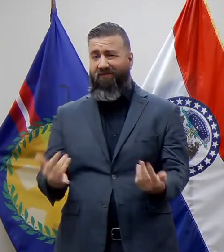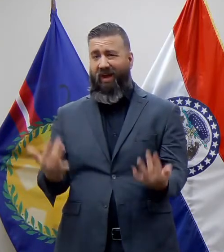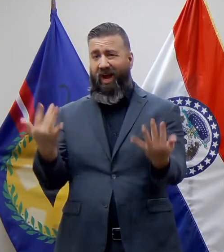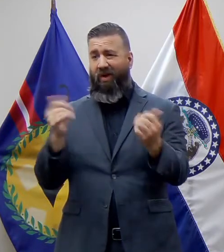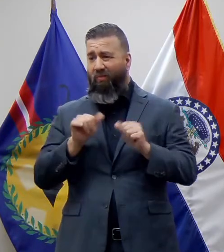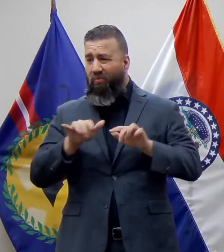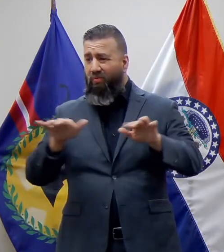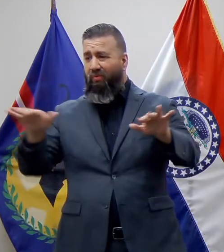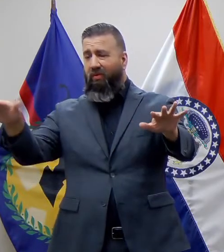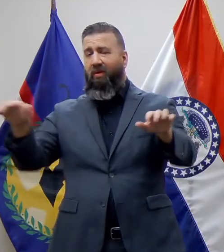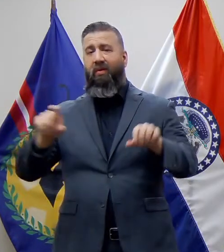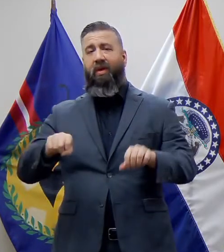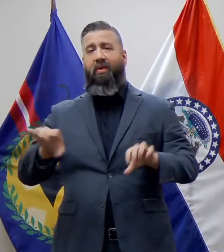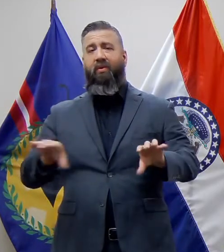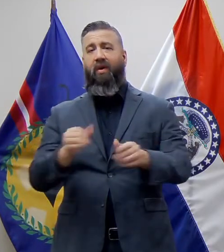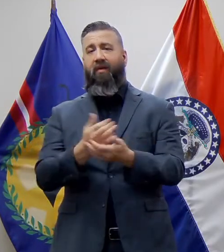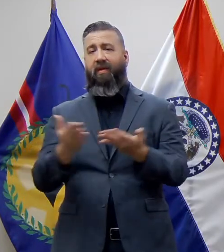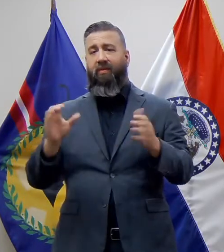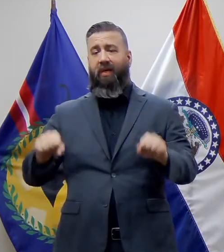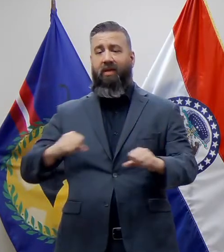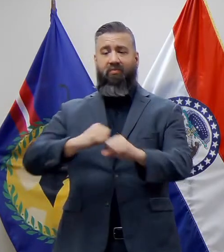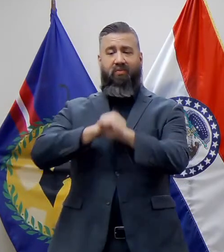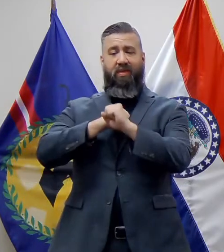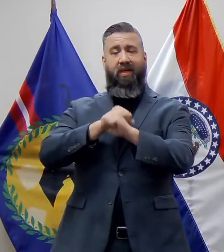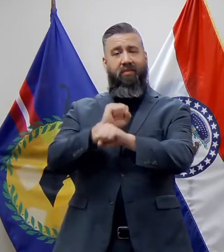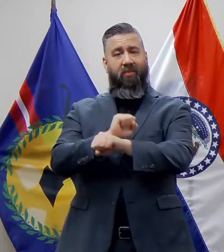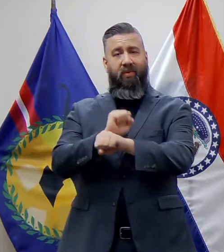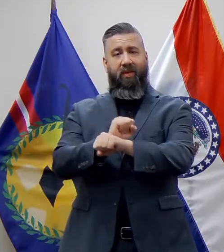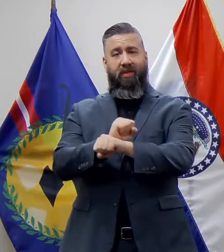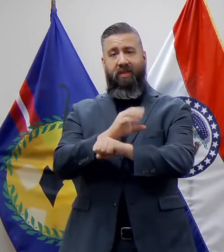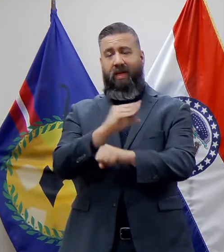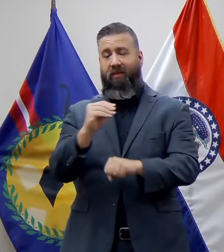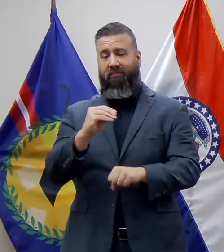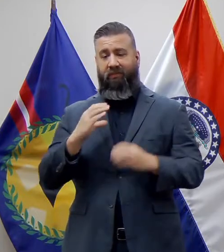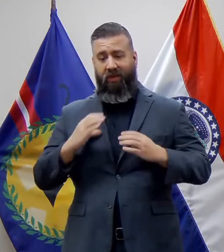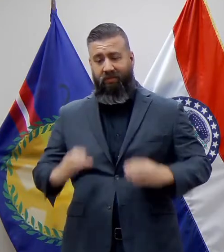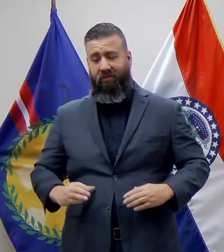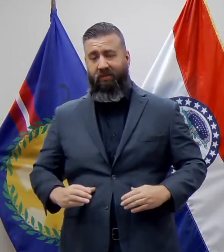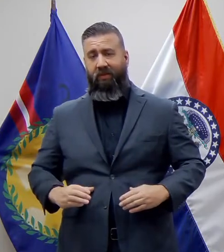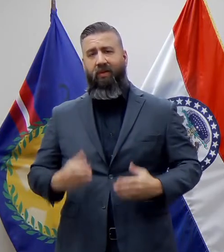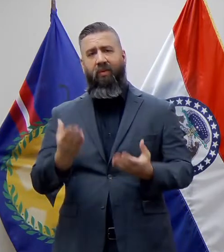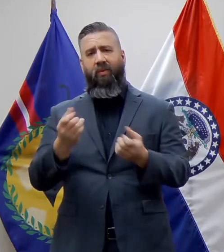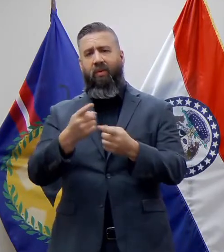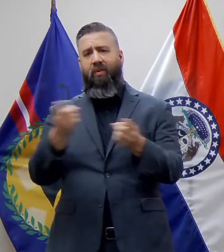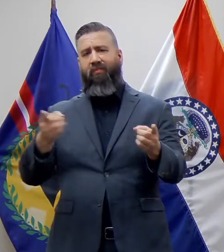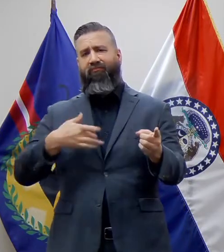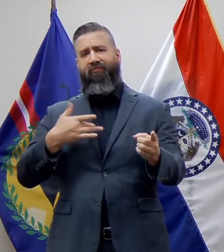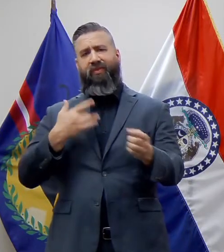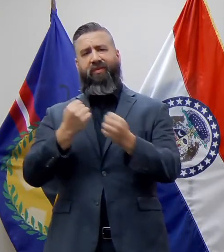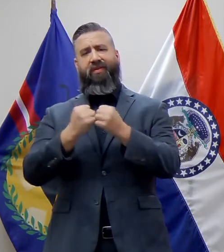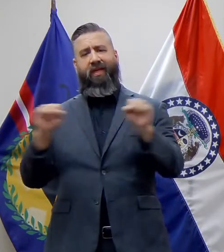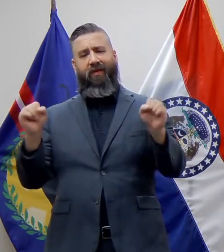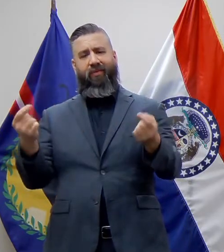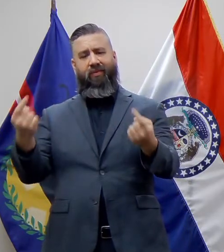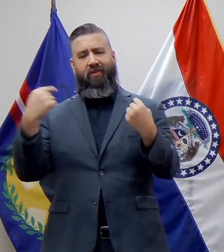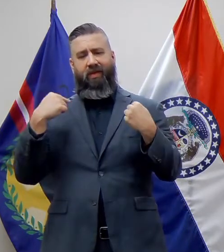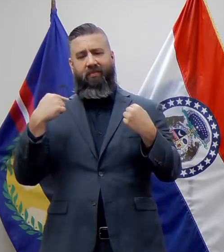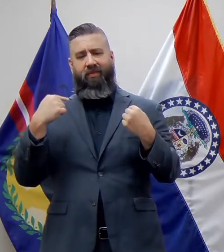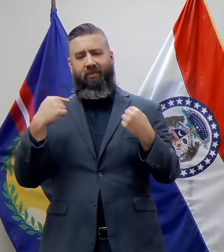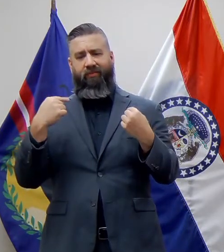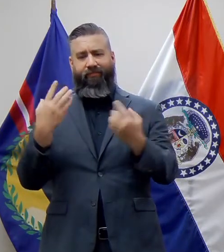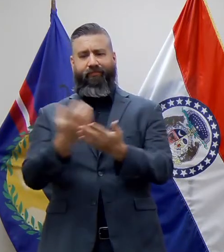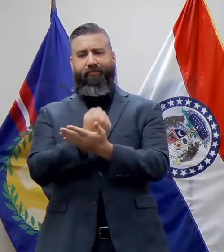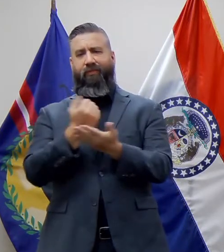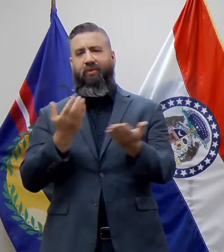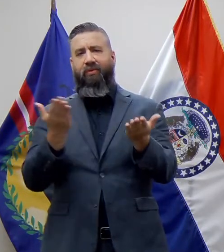and we need to do everything we can to protect our employees and patrons, and we want people to feel safe when they're coming in to get services